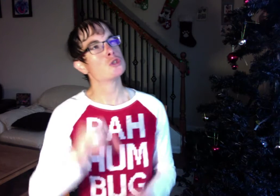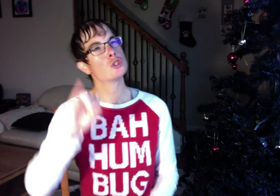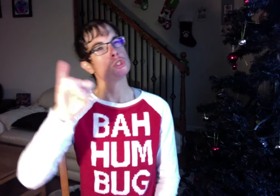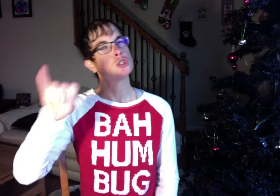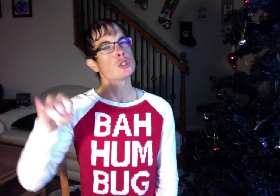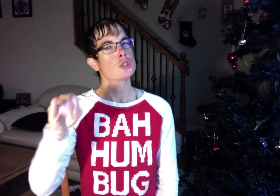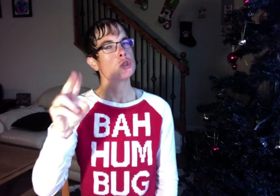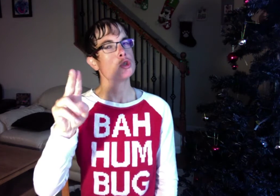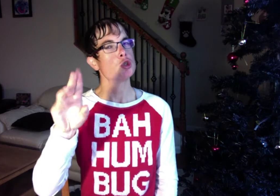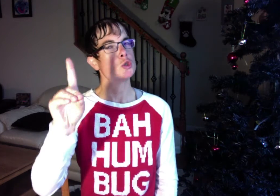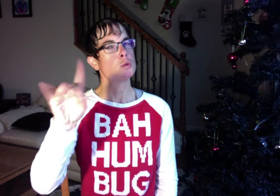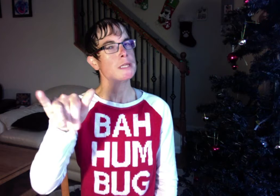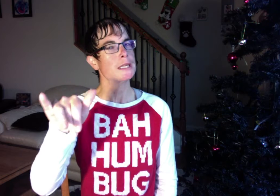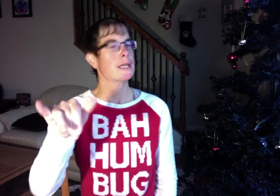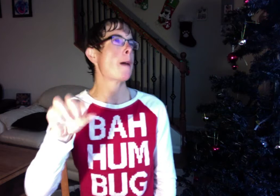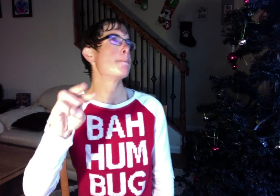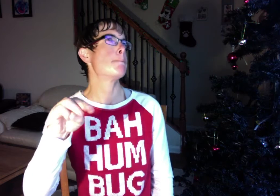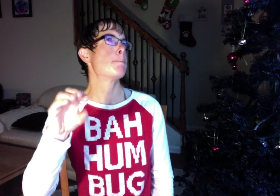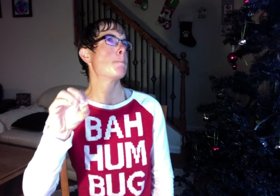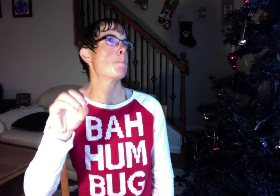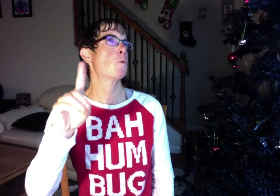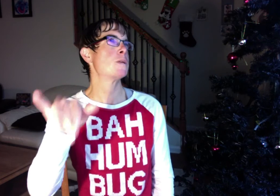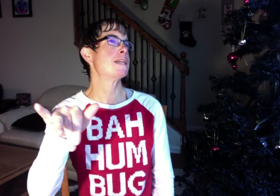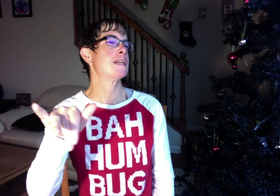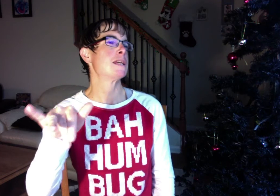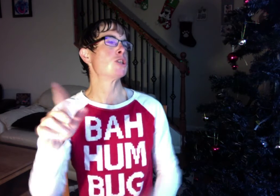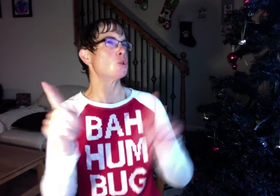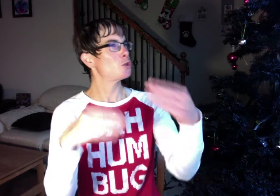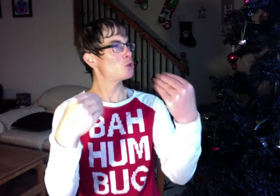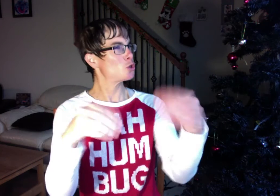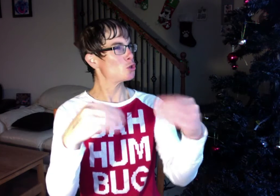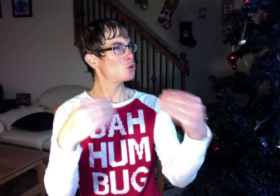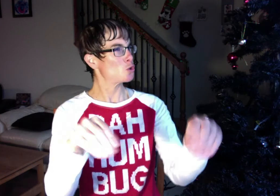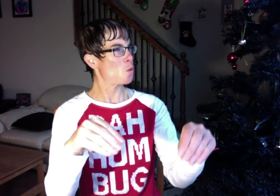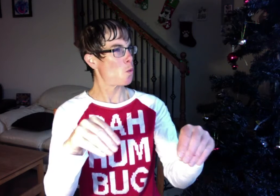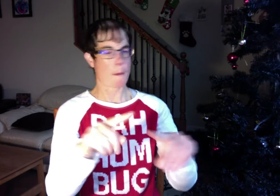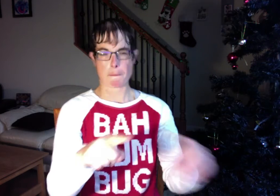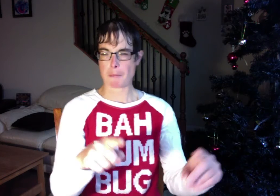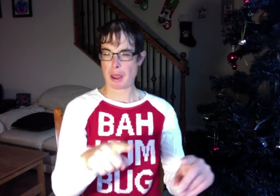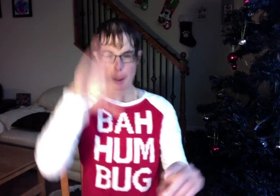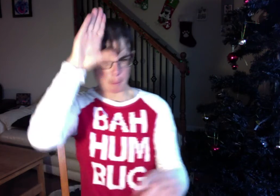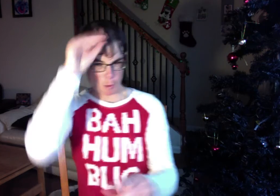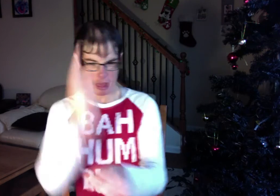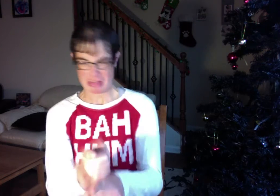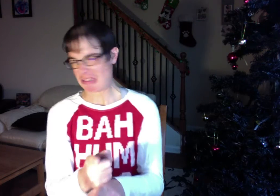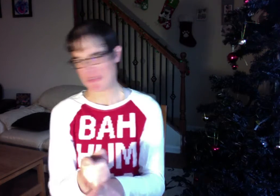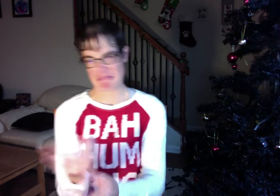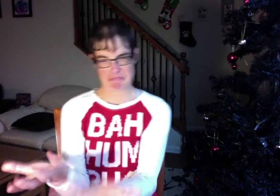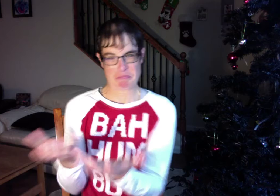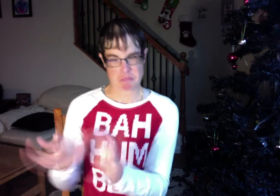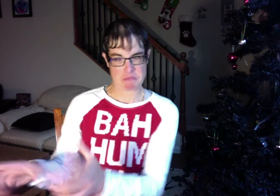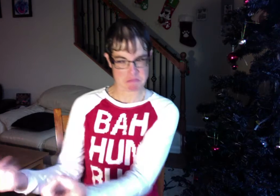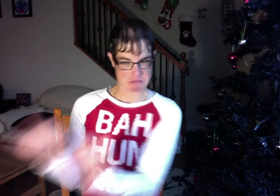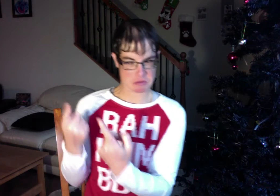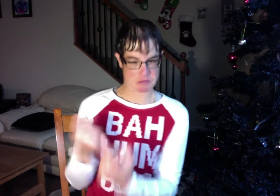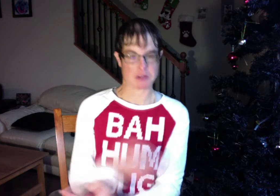went to the store with Rocky, and she didn't want her brother to come. And so when he found the rock, she